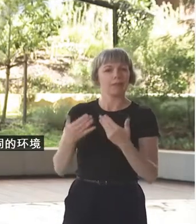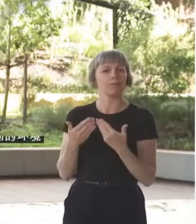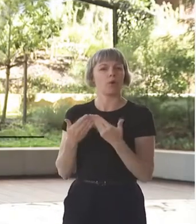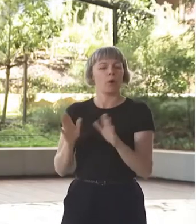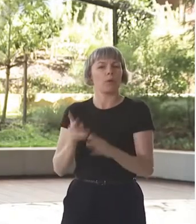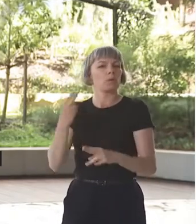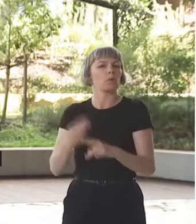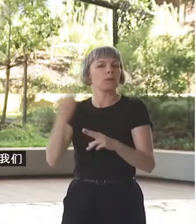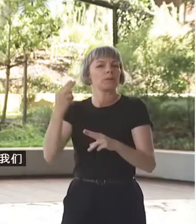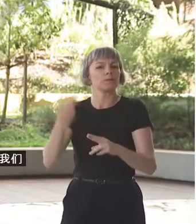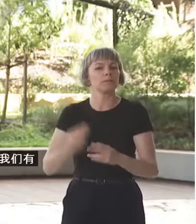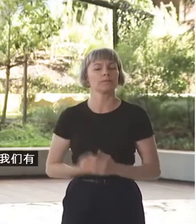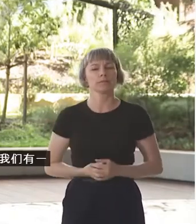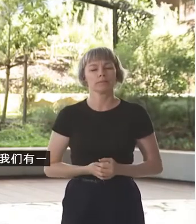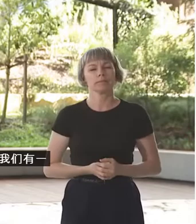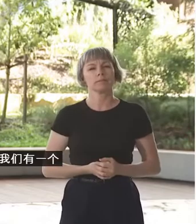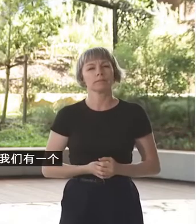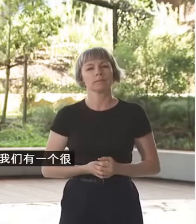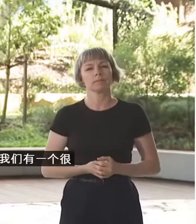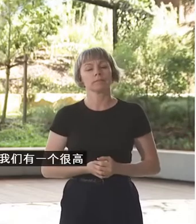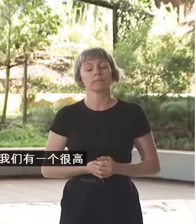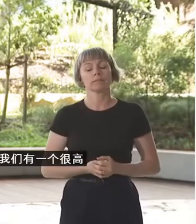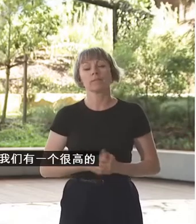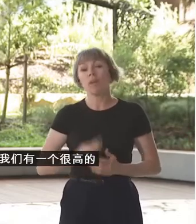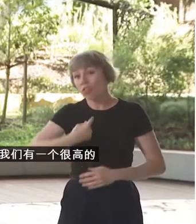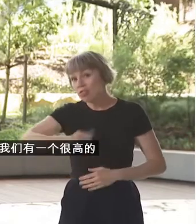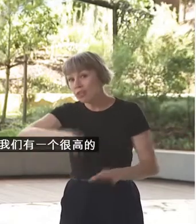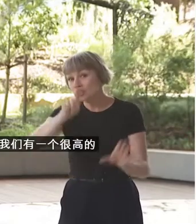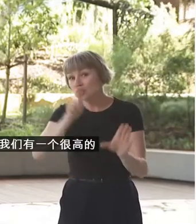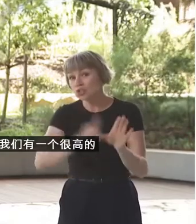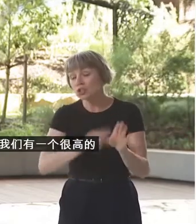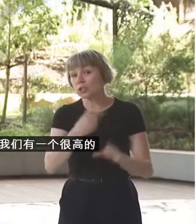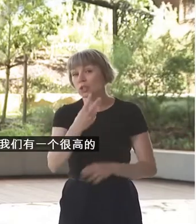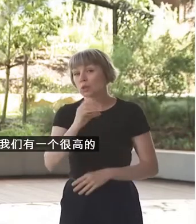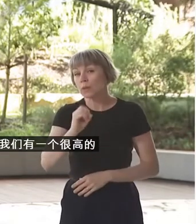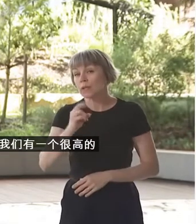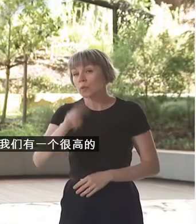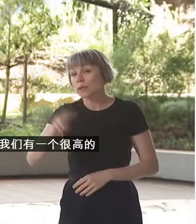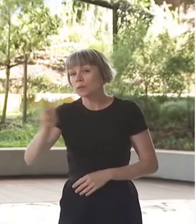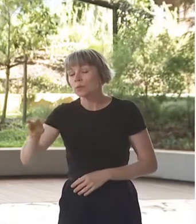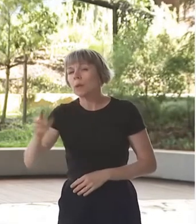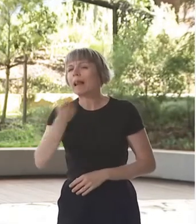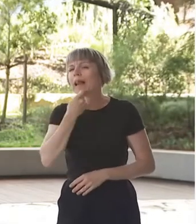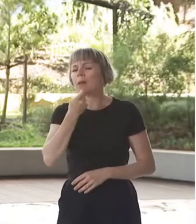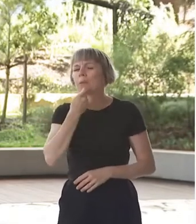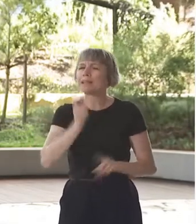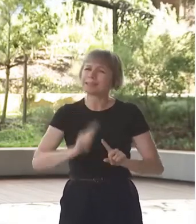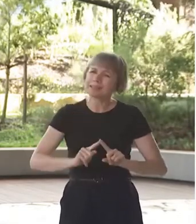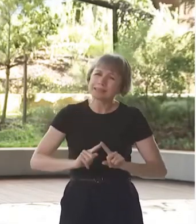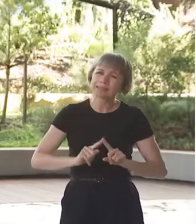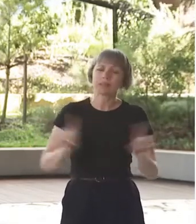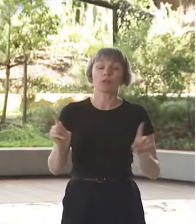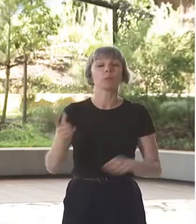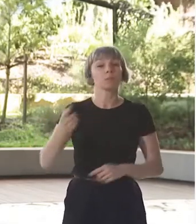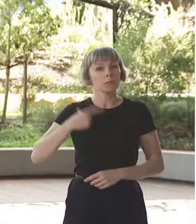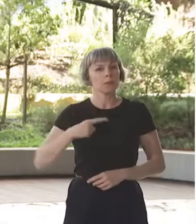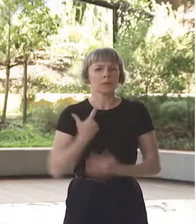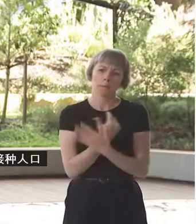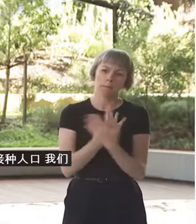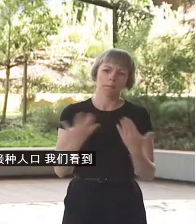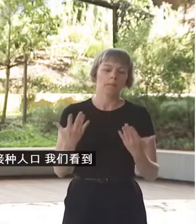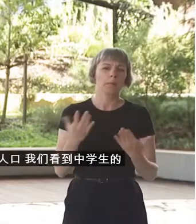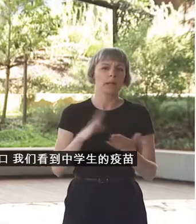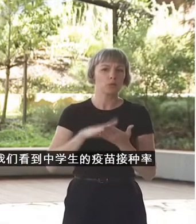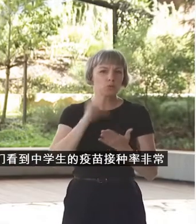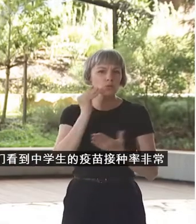into 2022 school term. We have a highly vaccinated population. At high schools, we see very